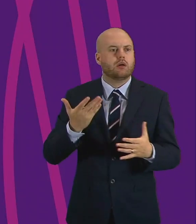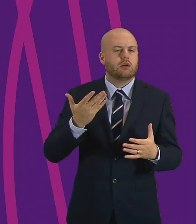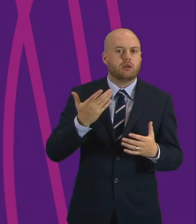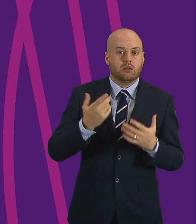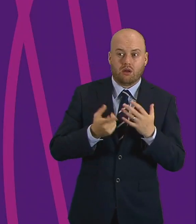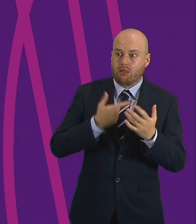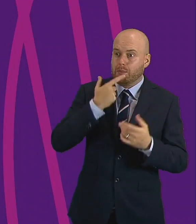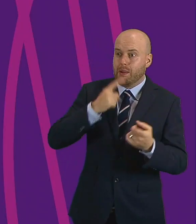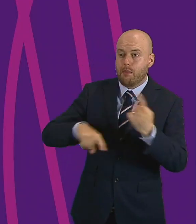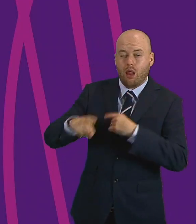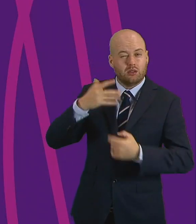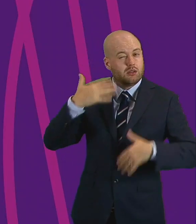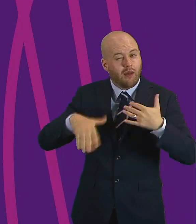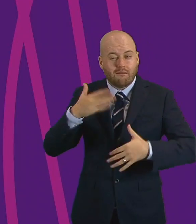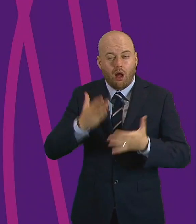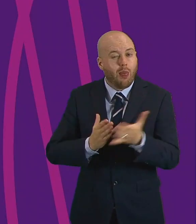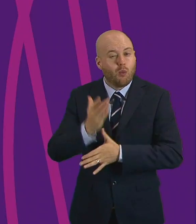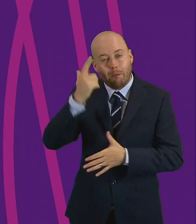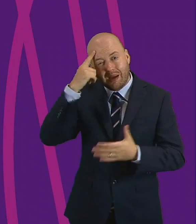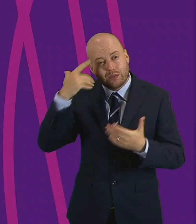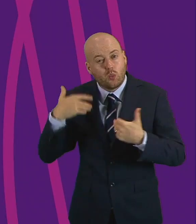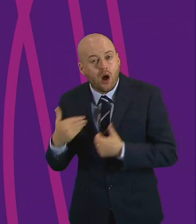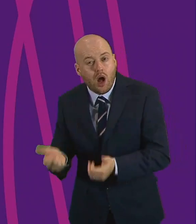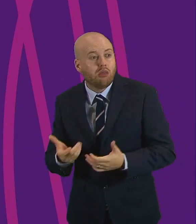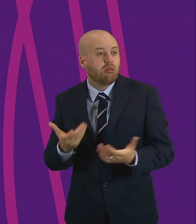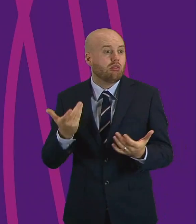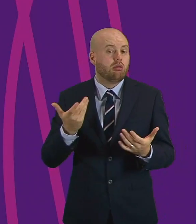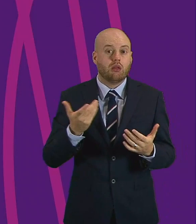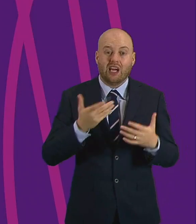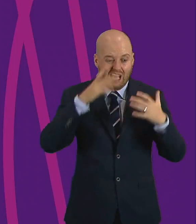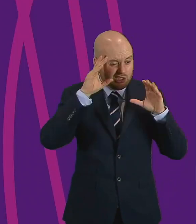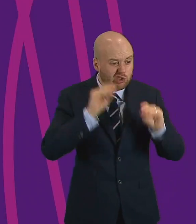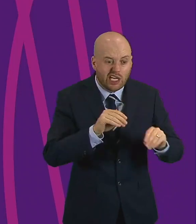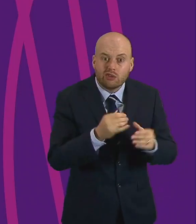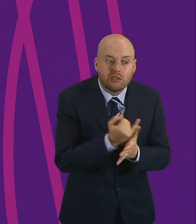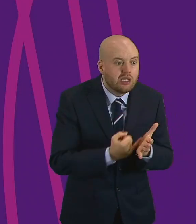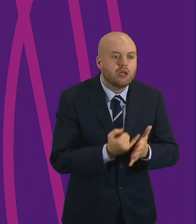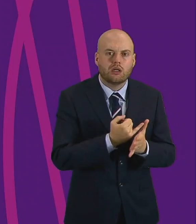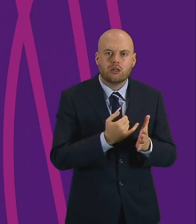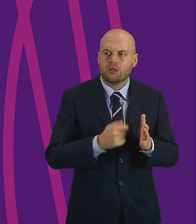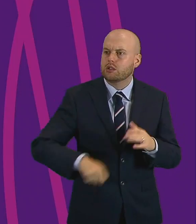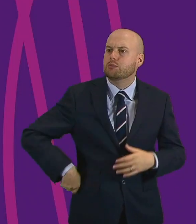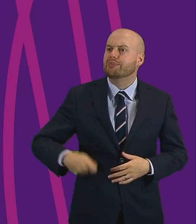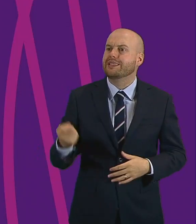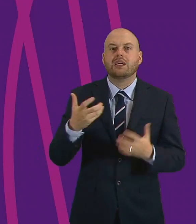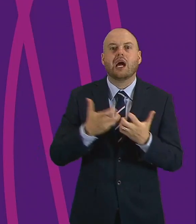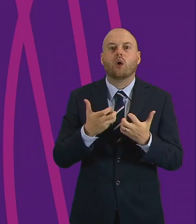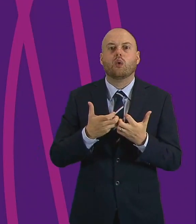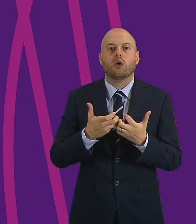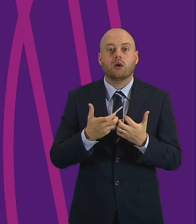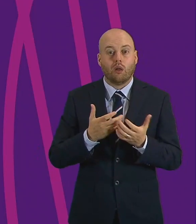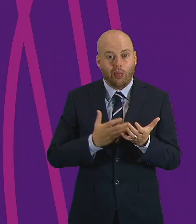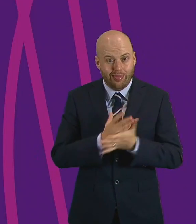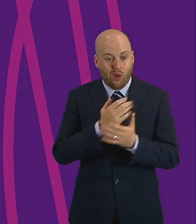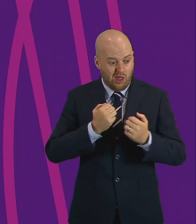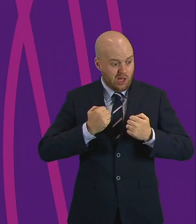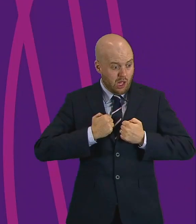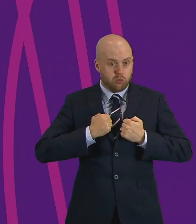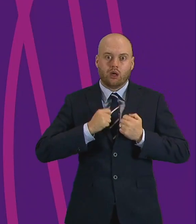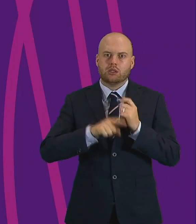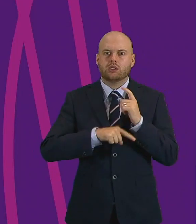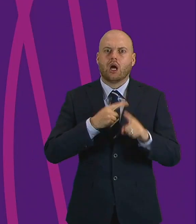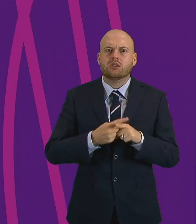lost generation in our schools, maybe, would be paid for by the very people that it's harmed. That would be